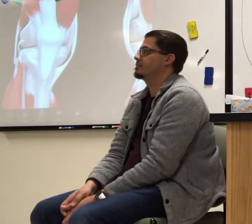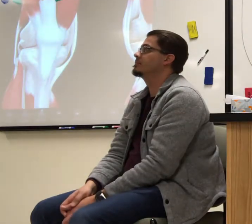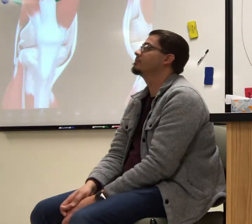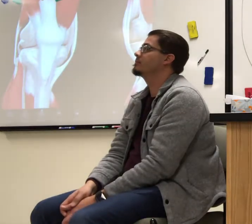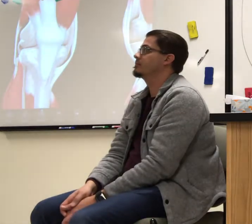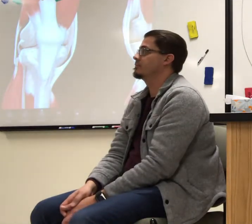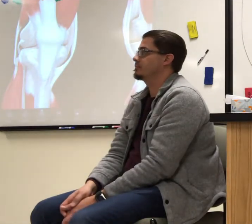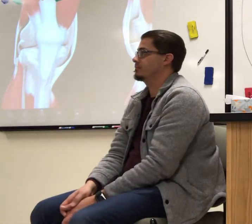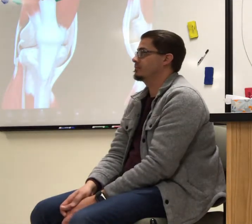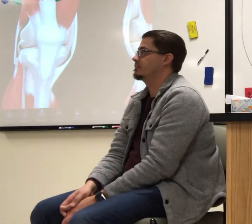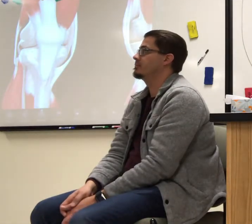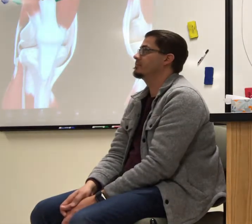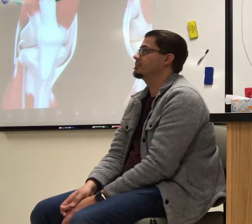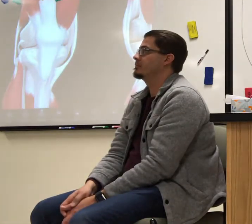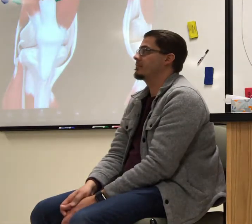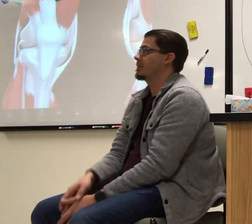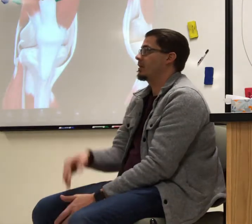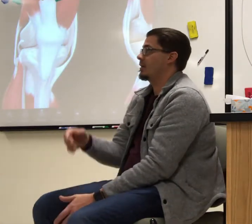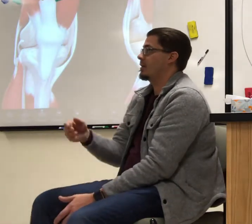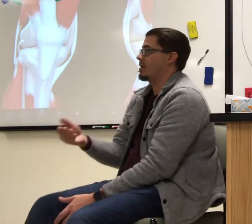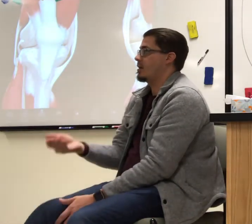quadriceps tendon.